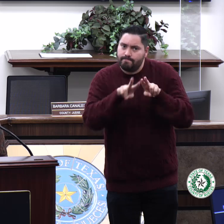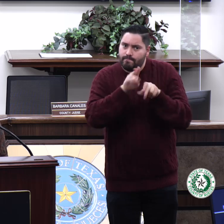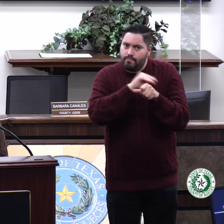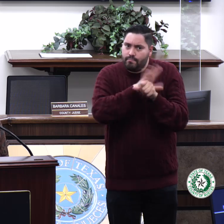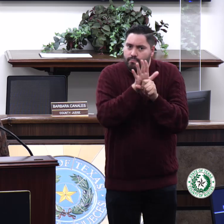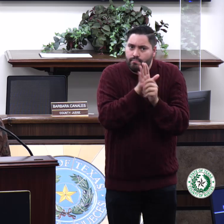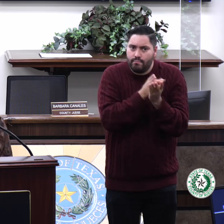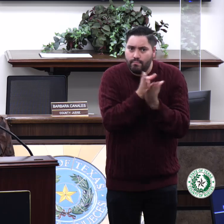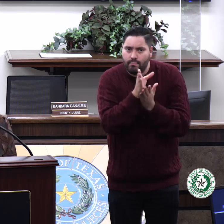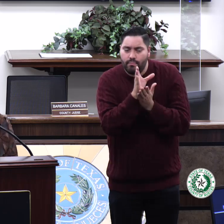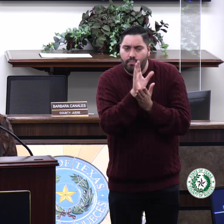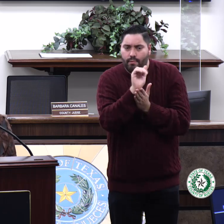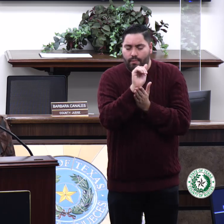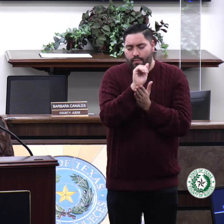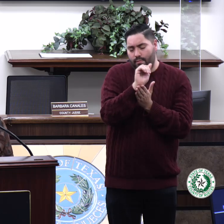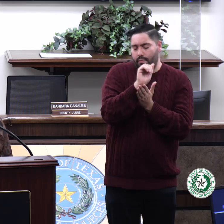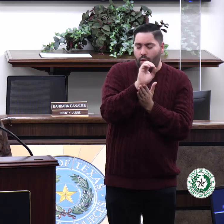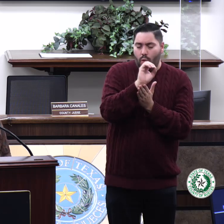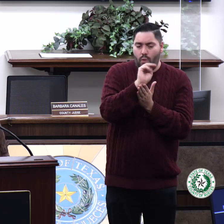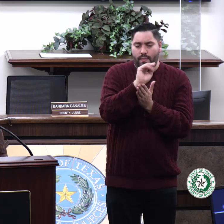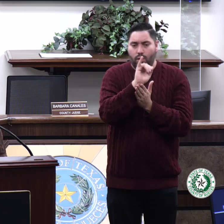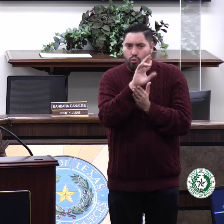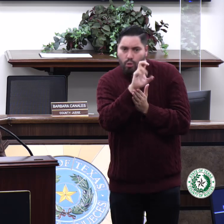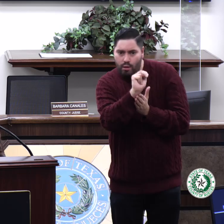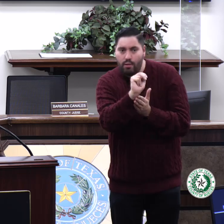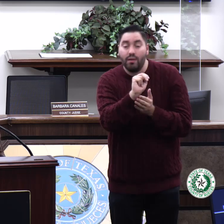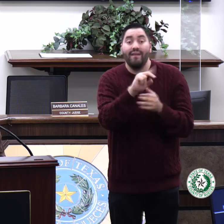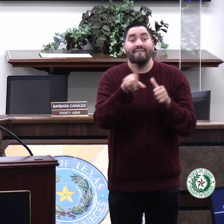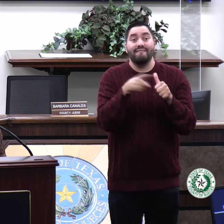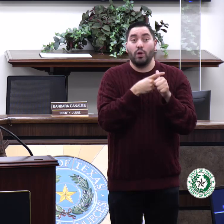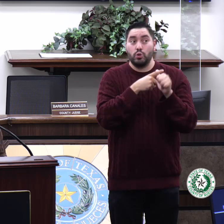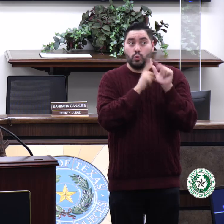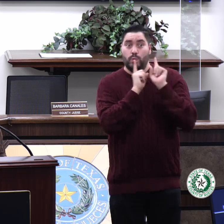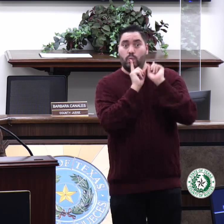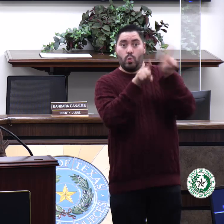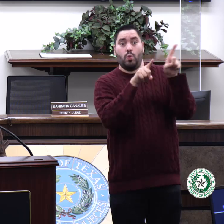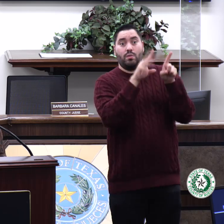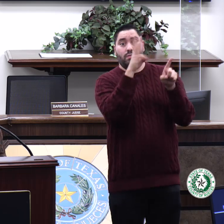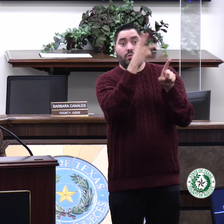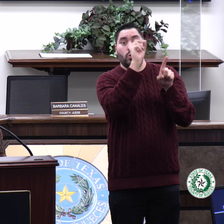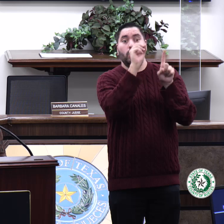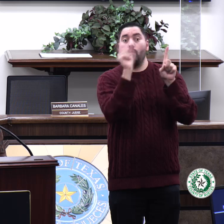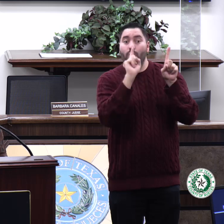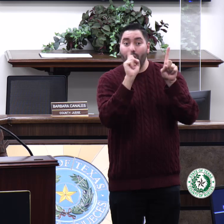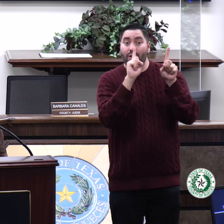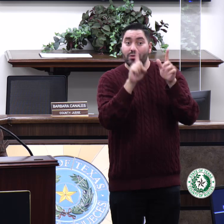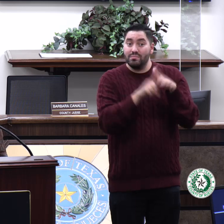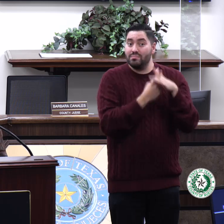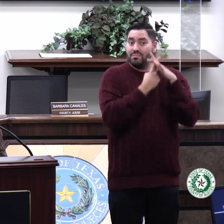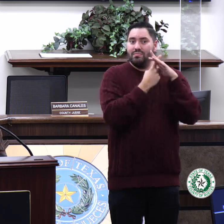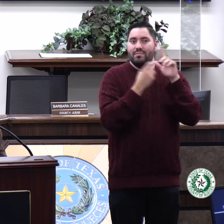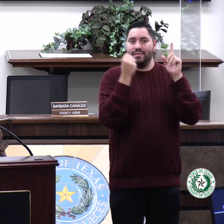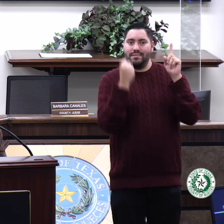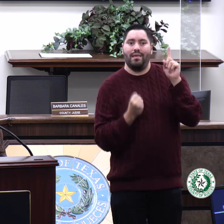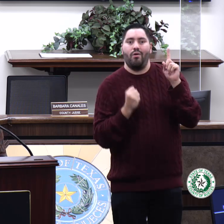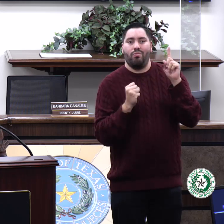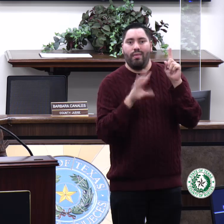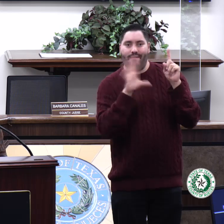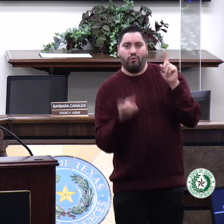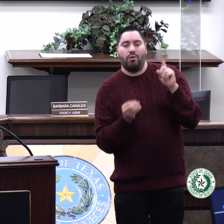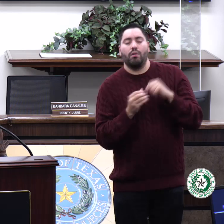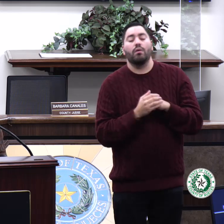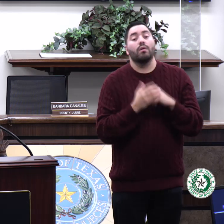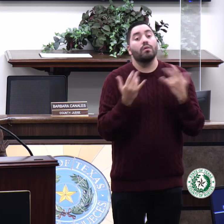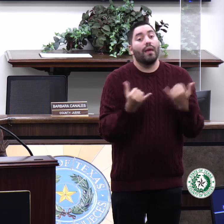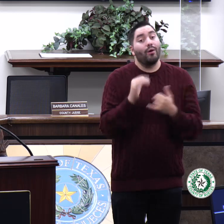first reported to the World Health Organization by South Africa. Now, the CDC is continuously